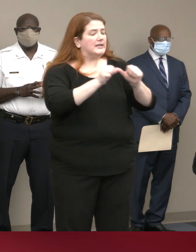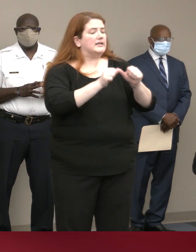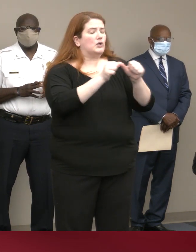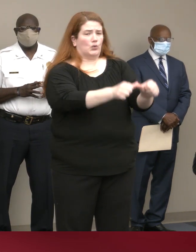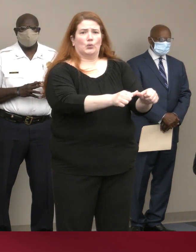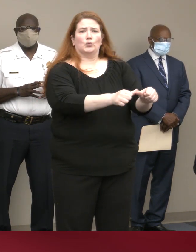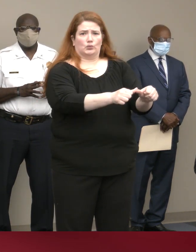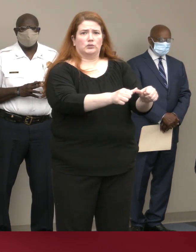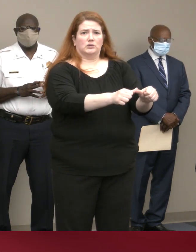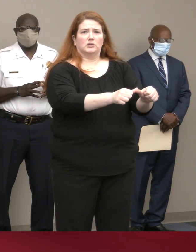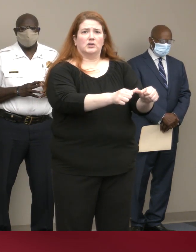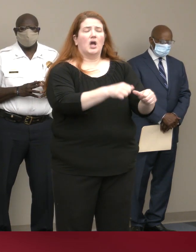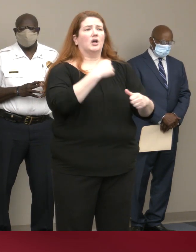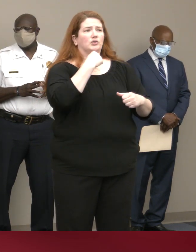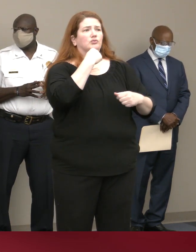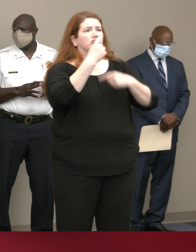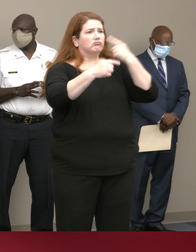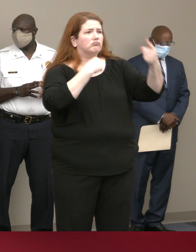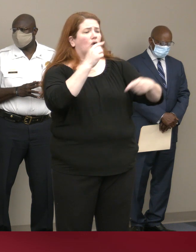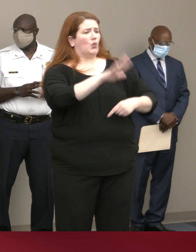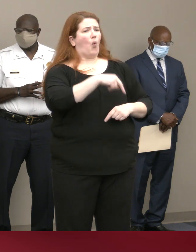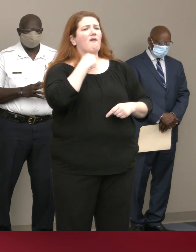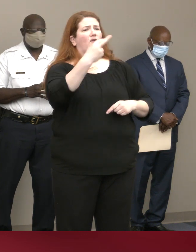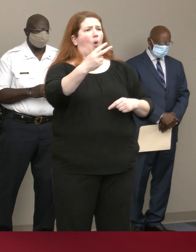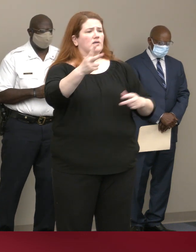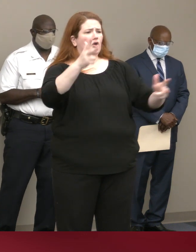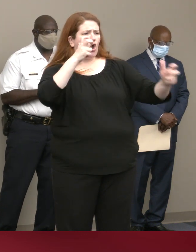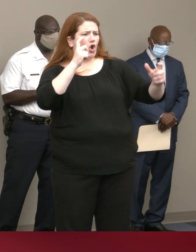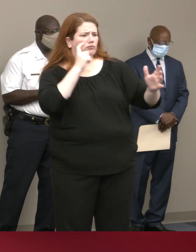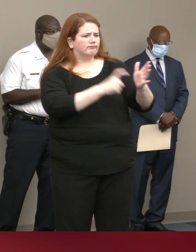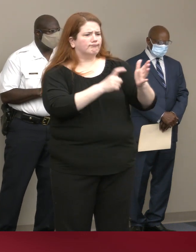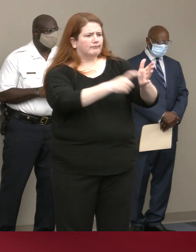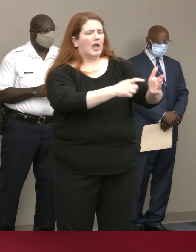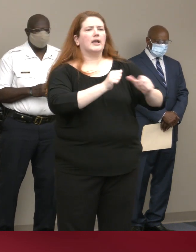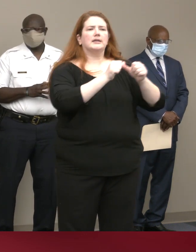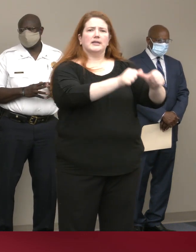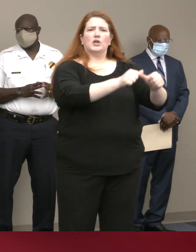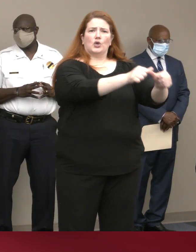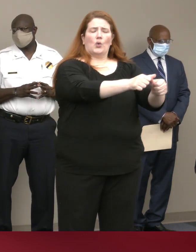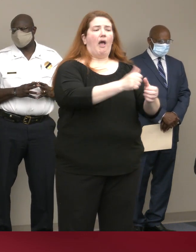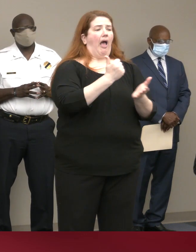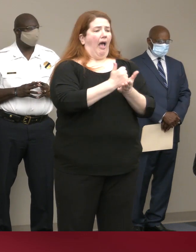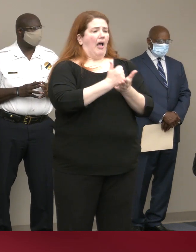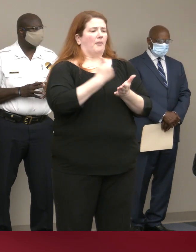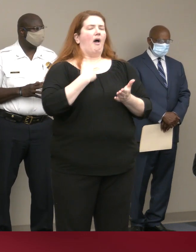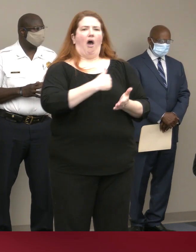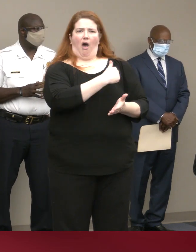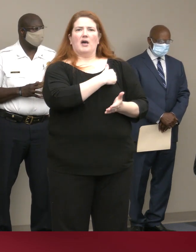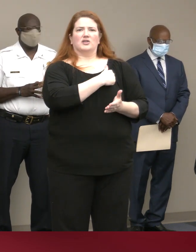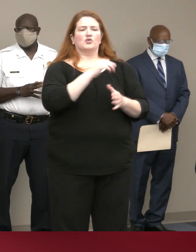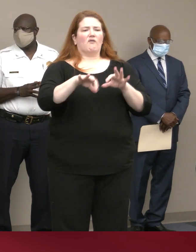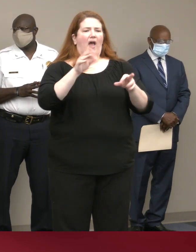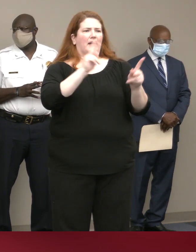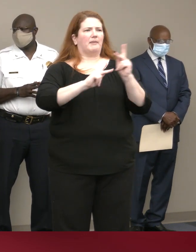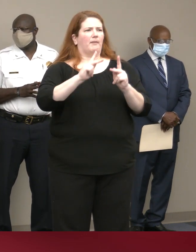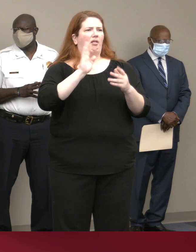heard and to help us root out those whose actions work directly against justice for